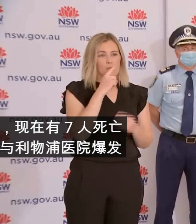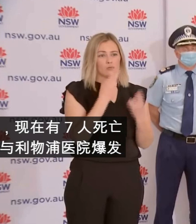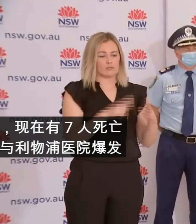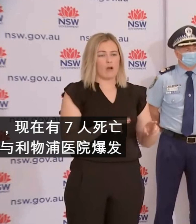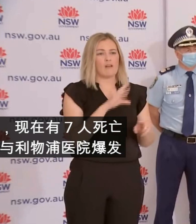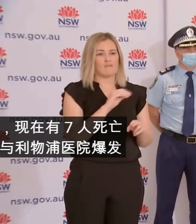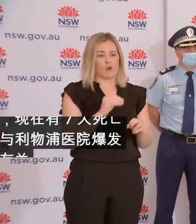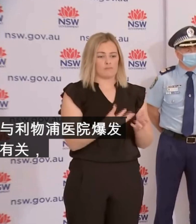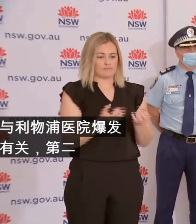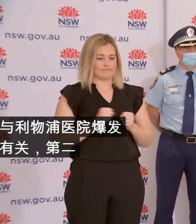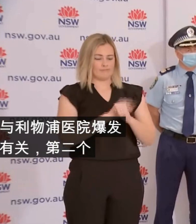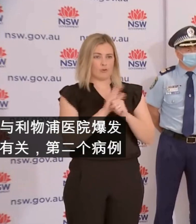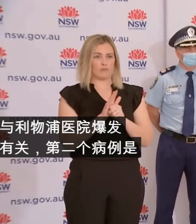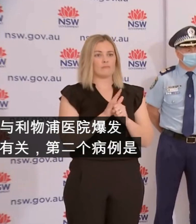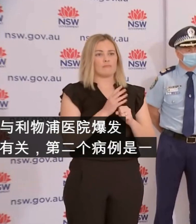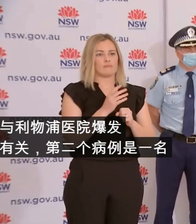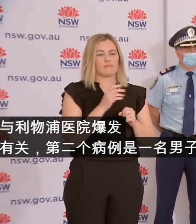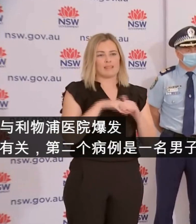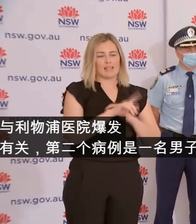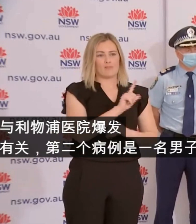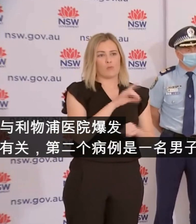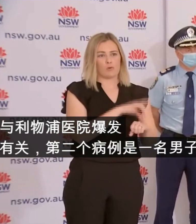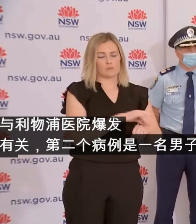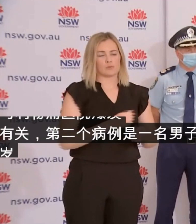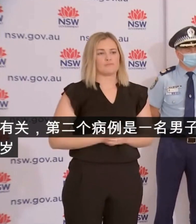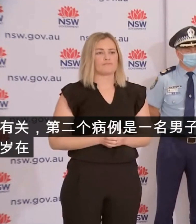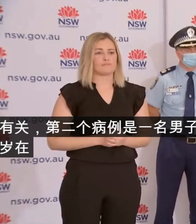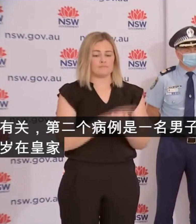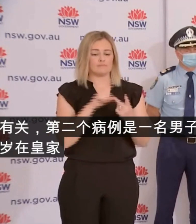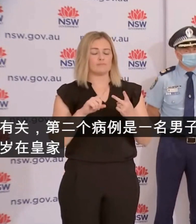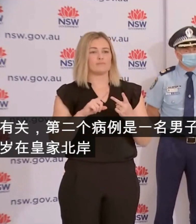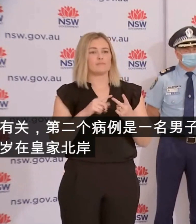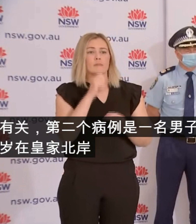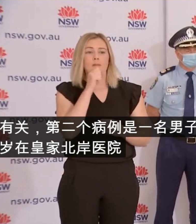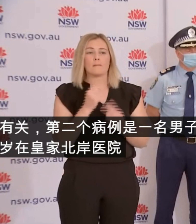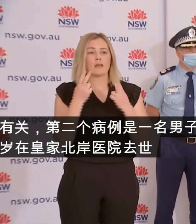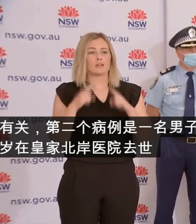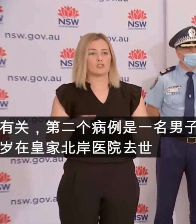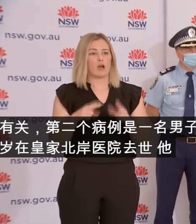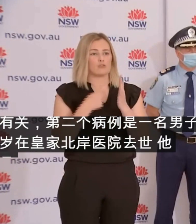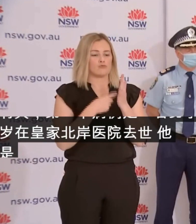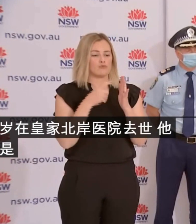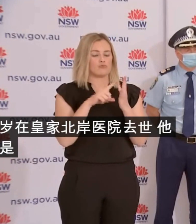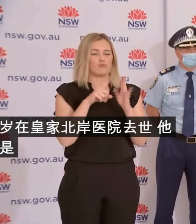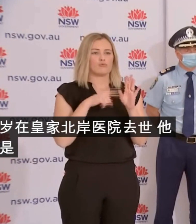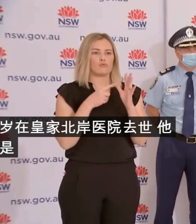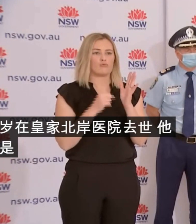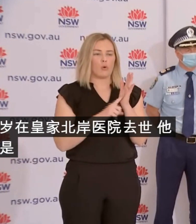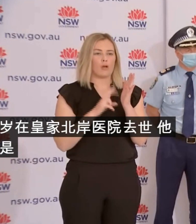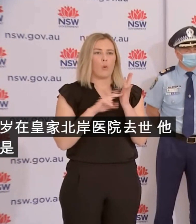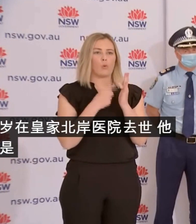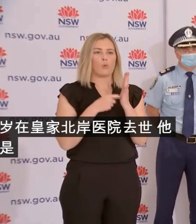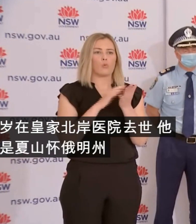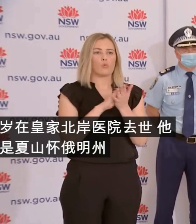outbreak. The second case is a man in his 90s who died at Royal North Shore Hospital. He was a resident